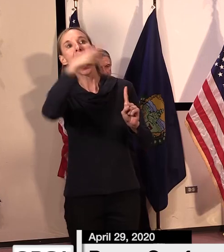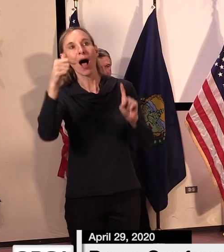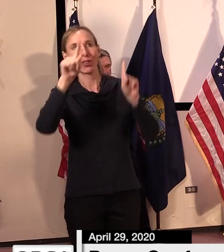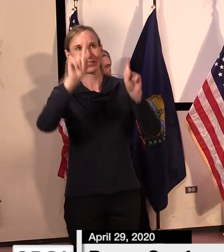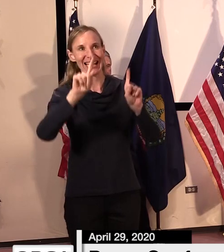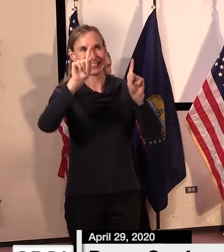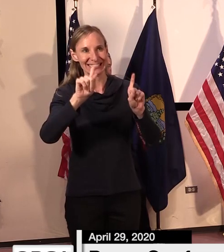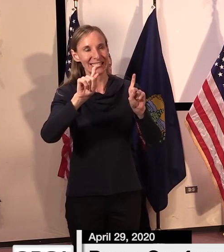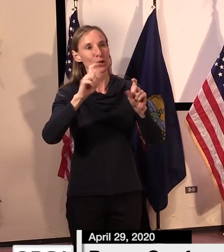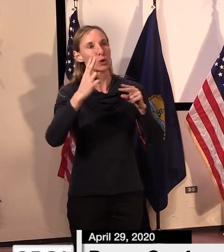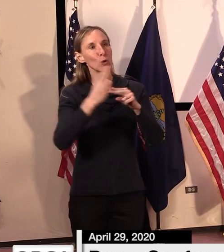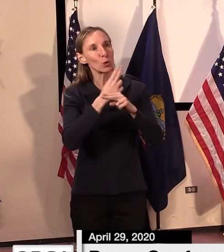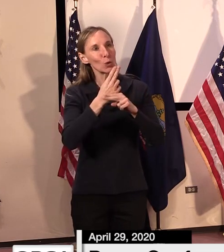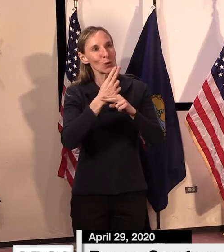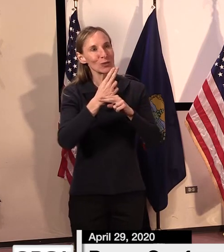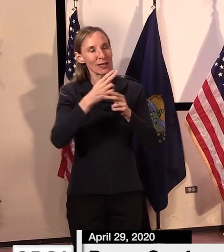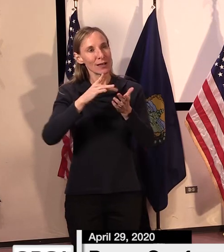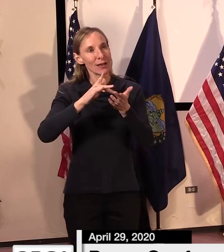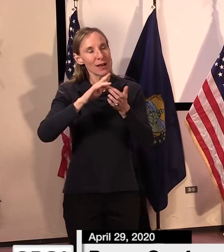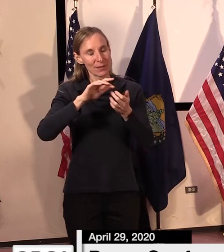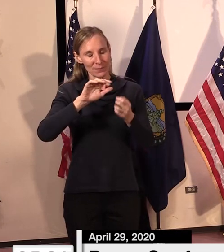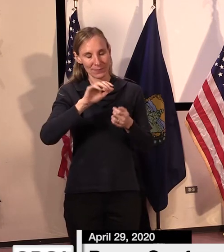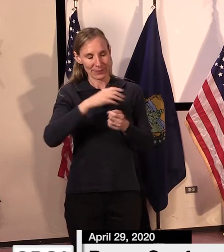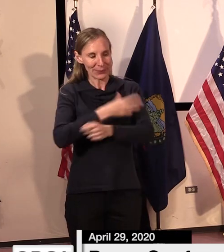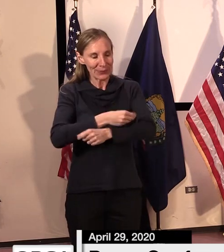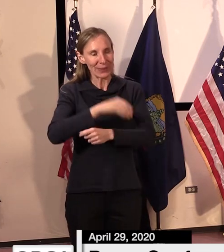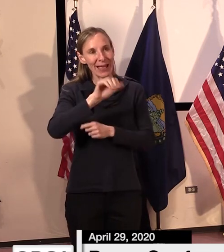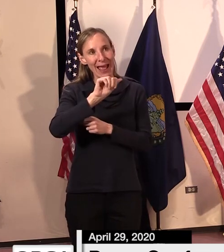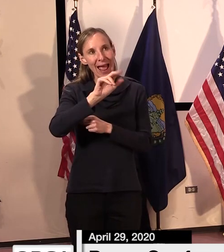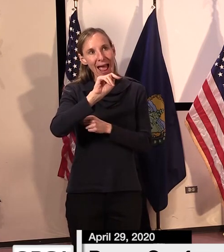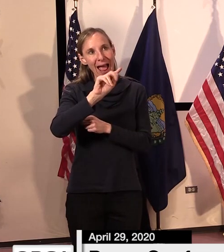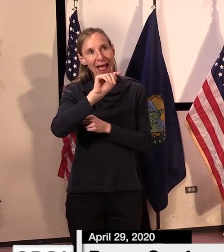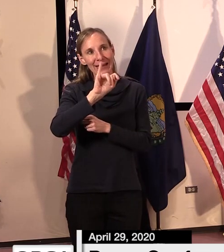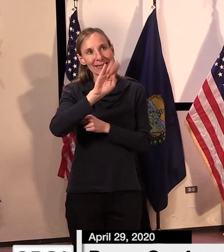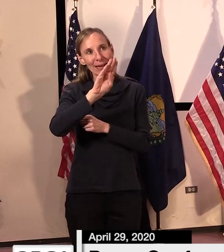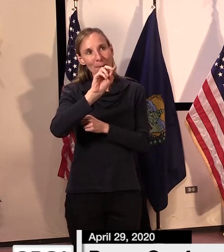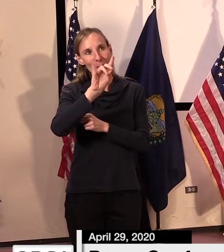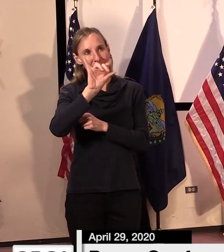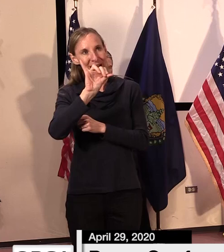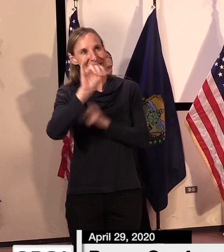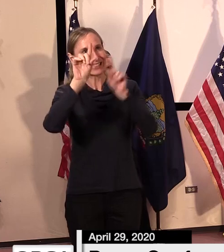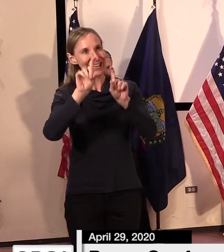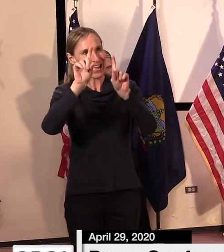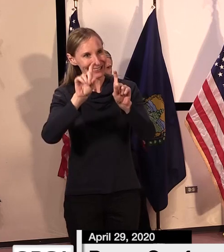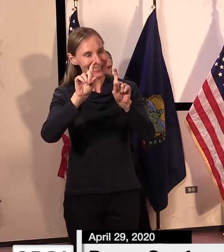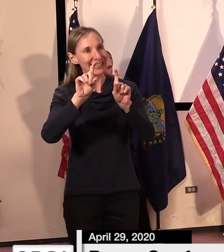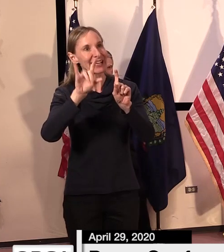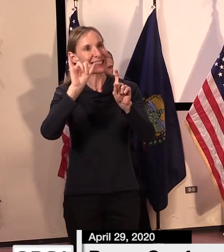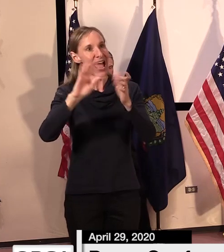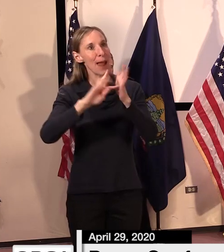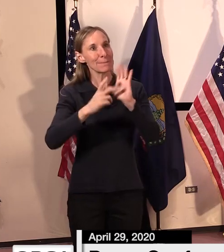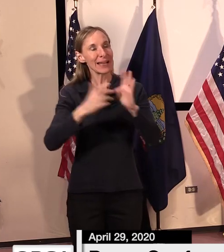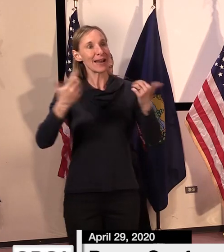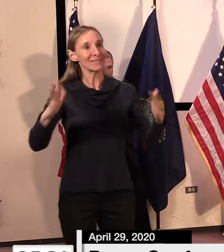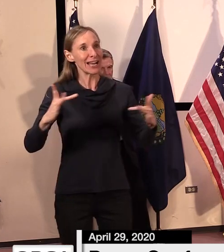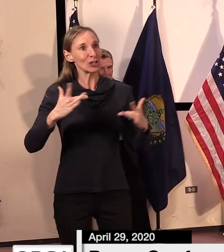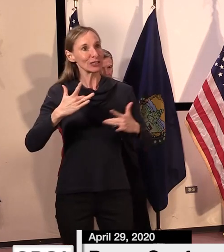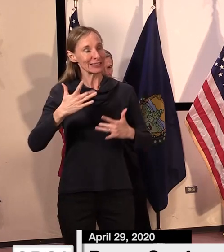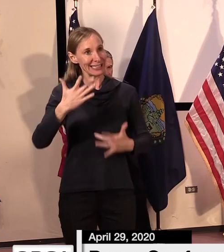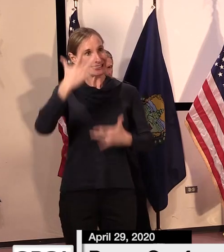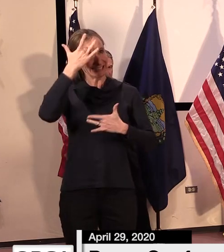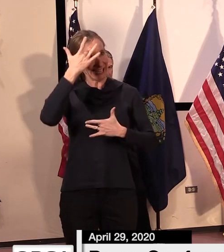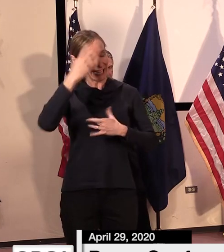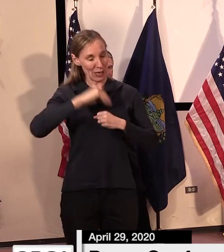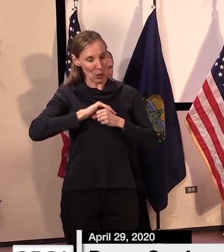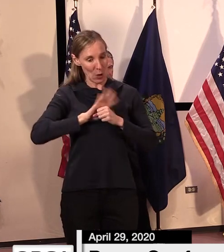antibody testing, which will again give us a little bit of a view of how many people have had contact with the